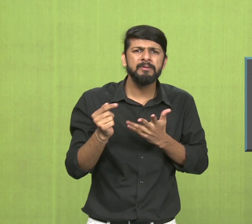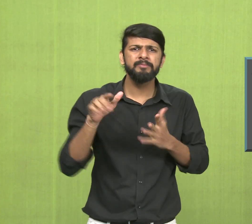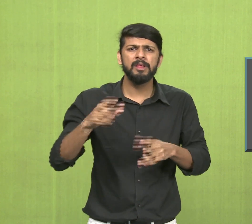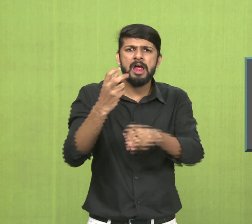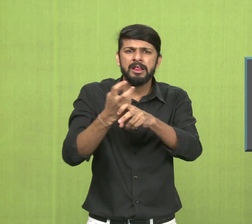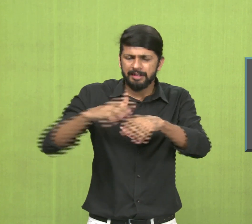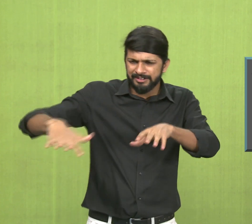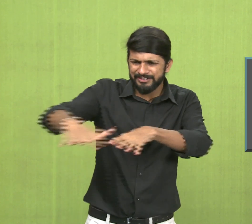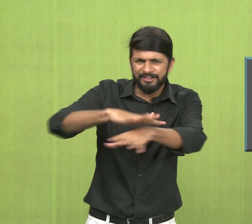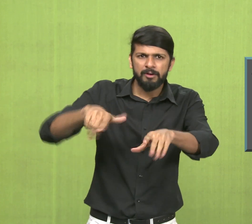and the color yellow